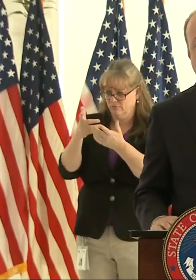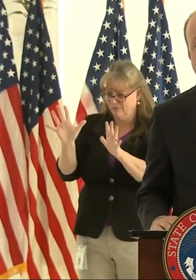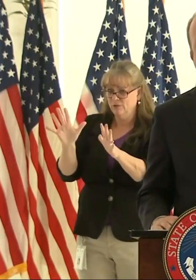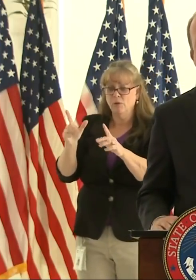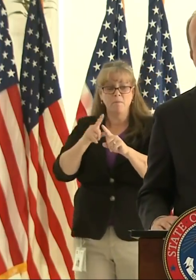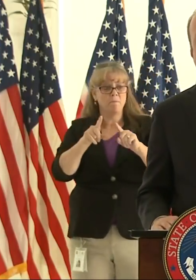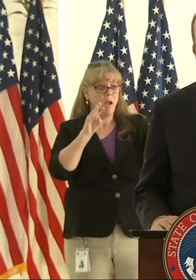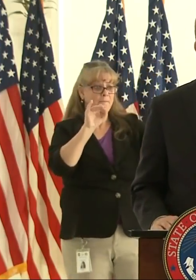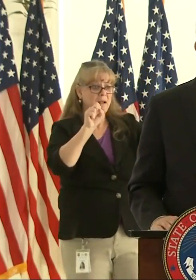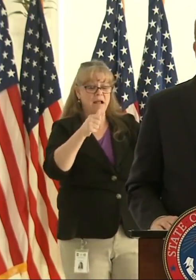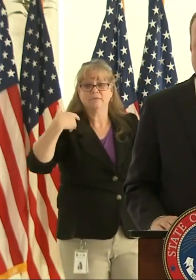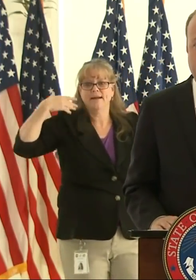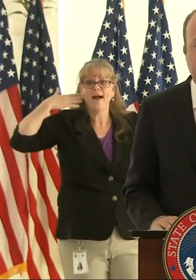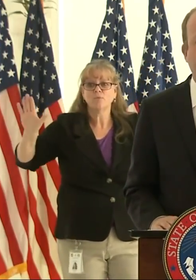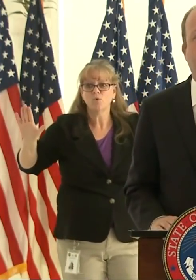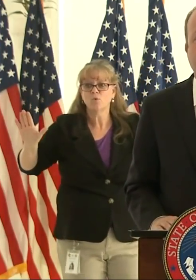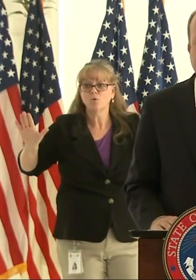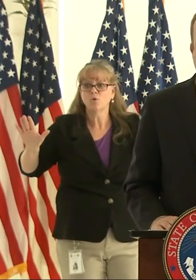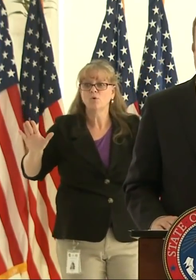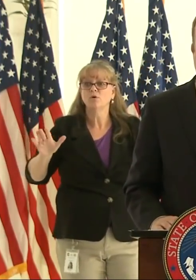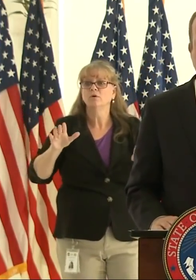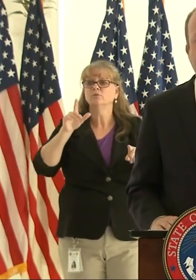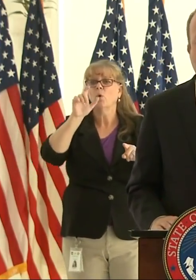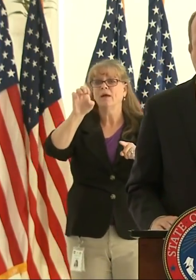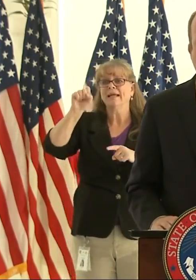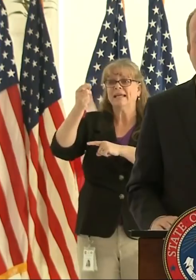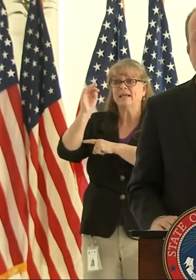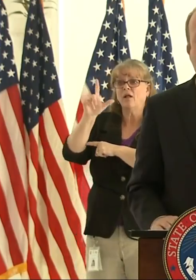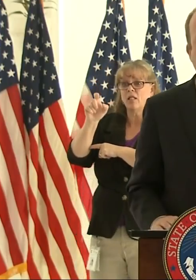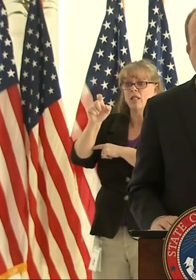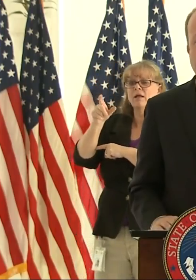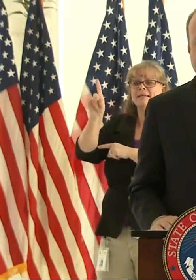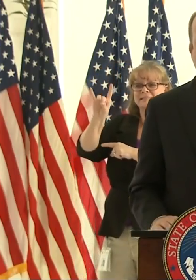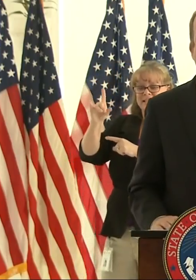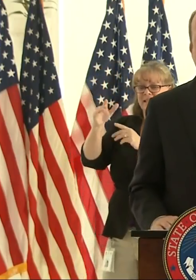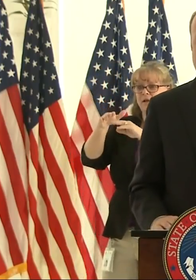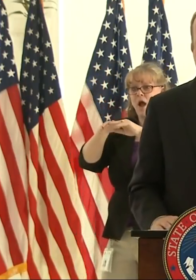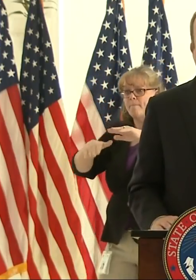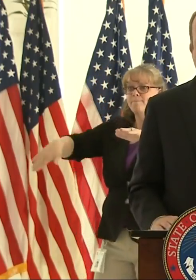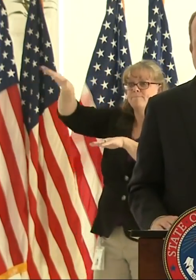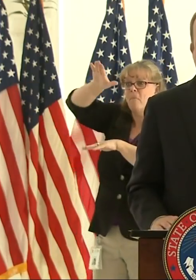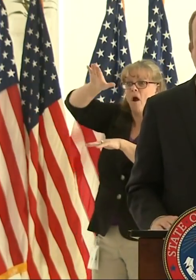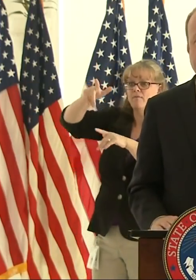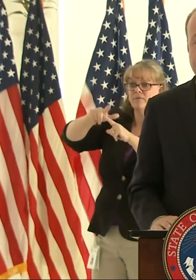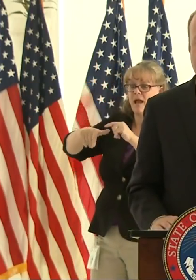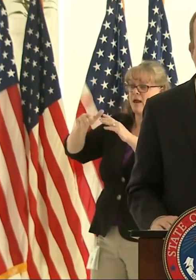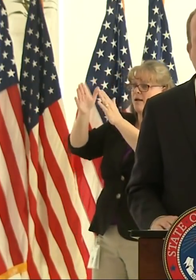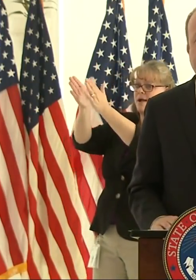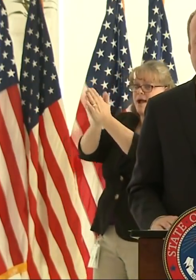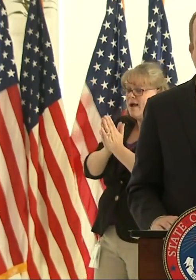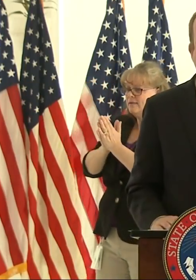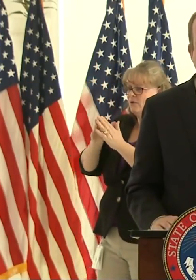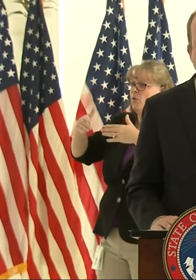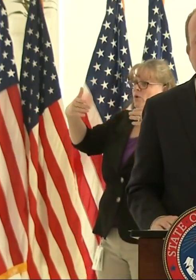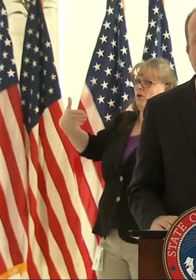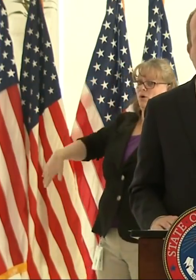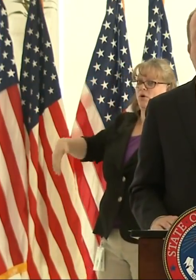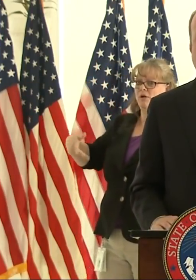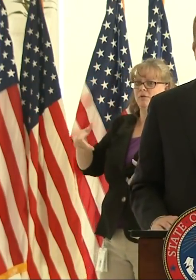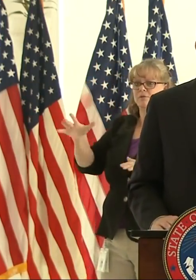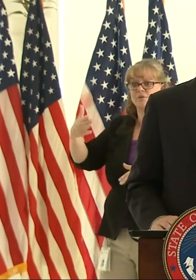counties going above and beyond the state and being able to reopen sooner in a safe way, as long as they have that in place, the testing, the hospital